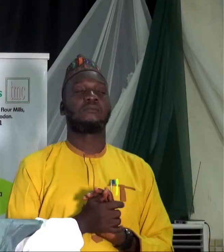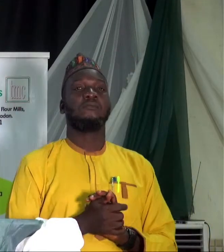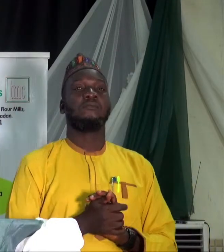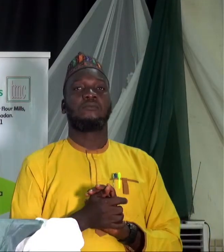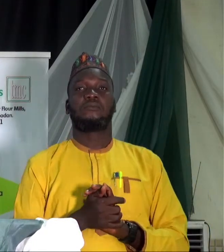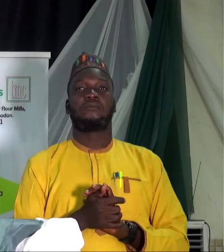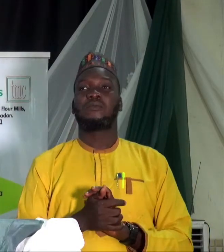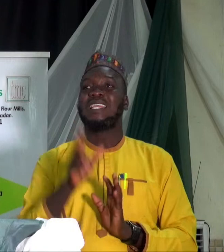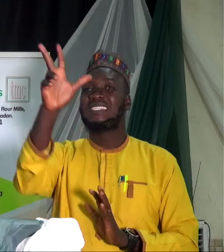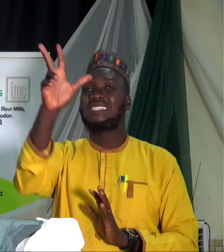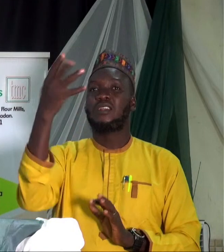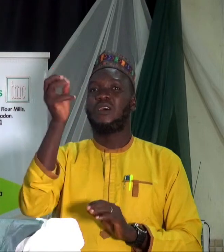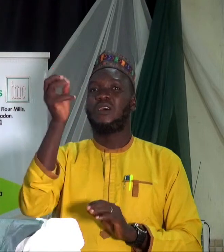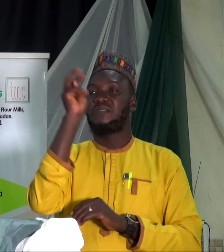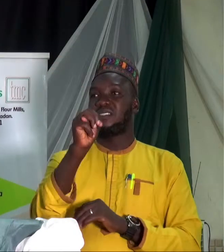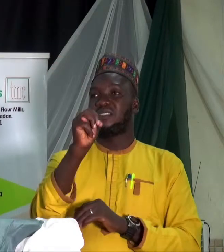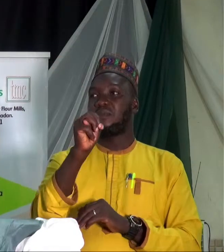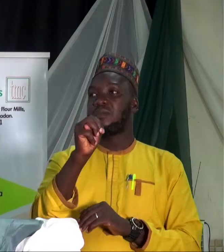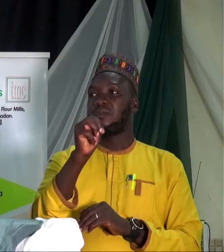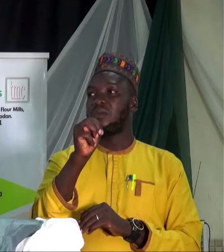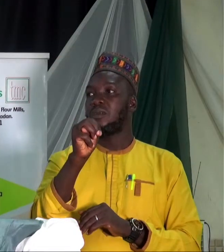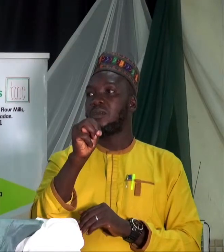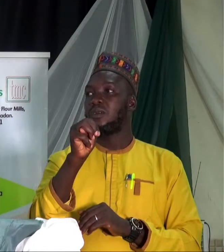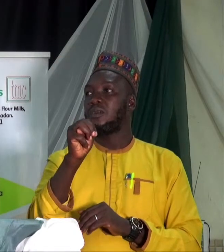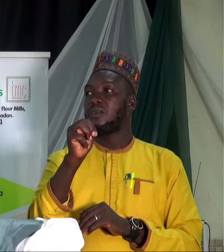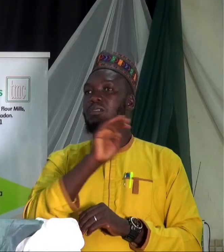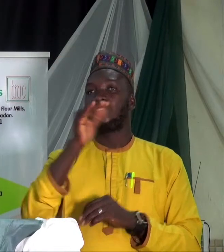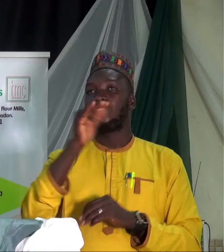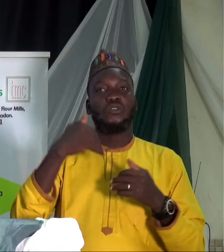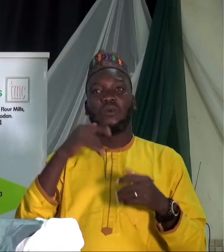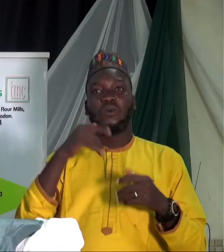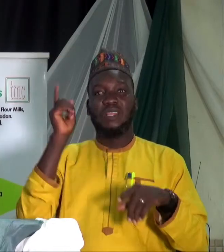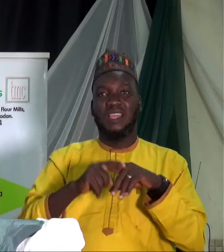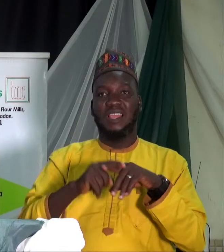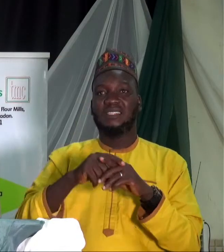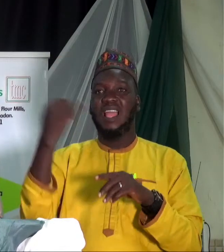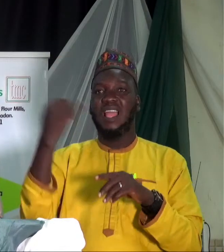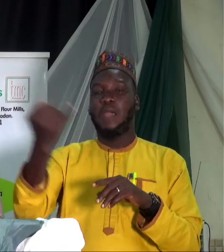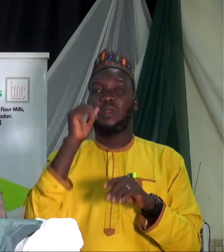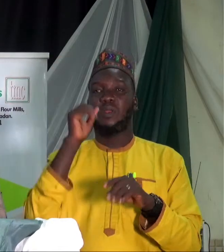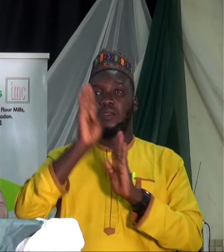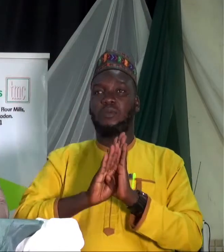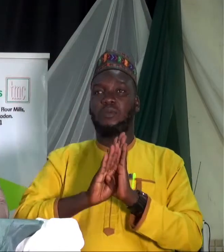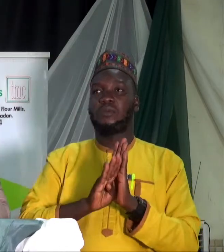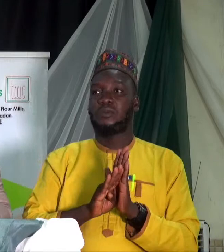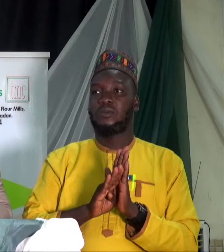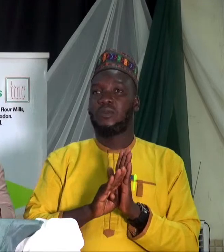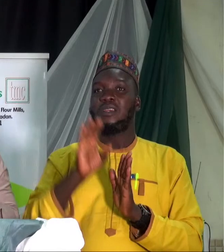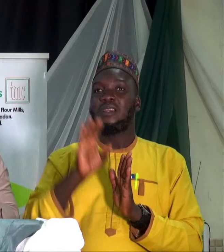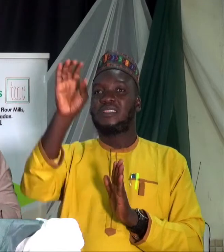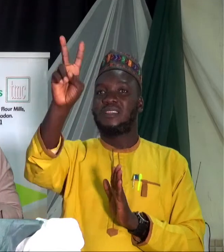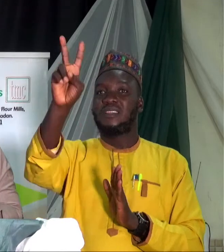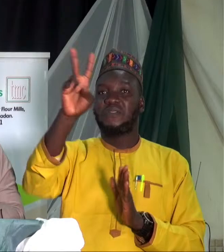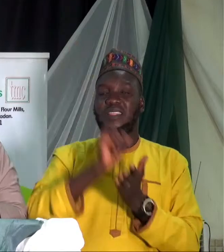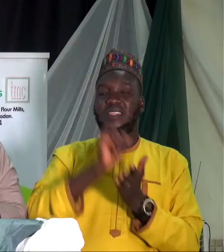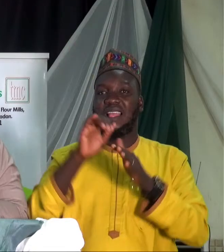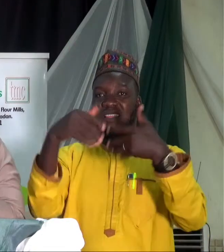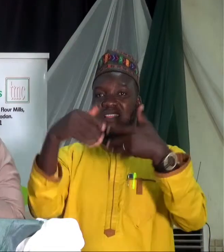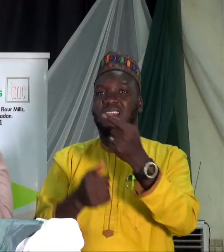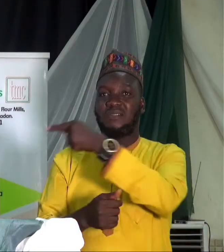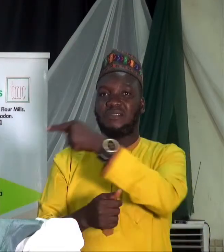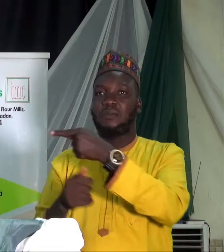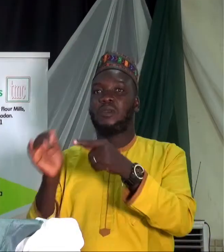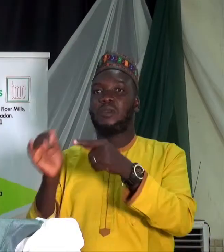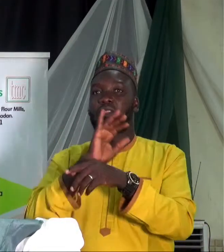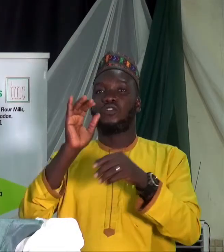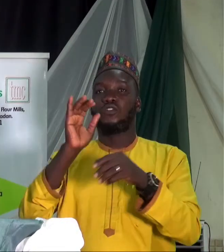meta nu won ni o wa employable and you know why cv ti won fun wa won kokos